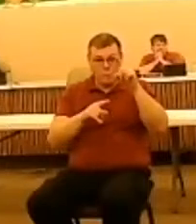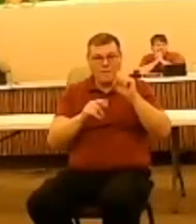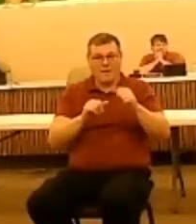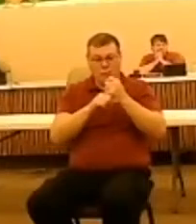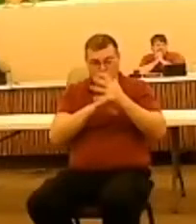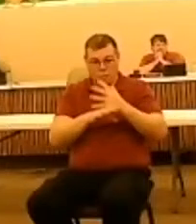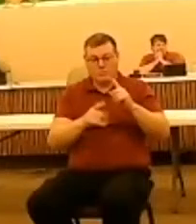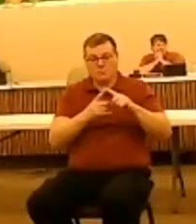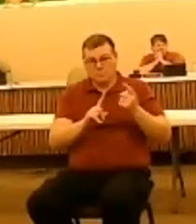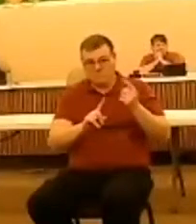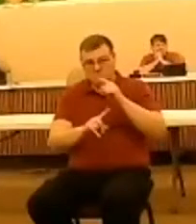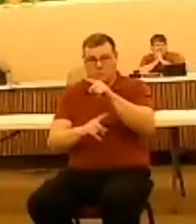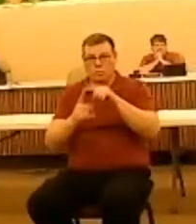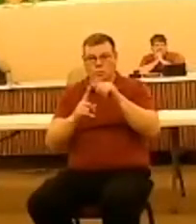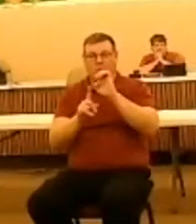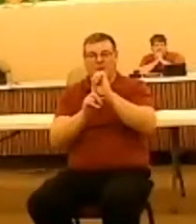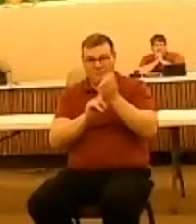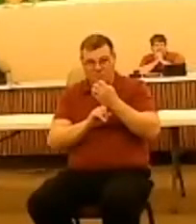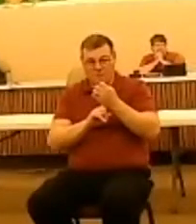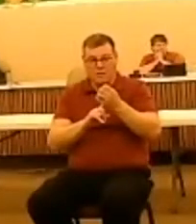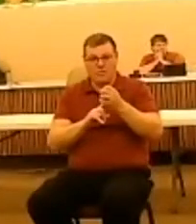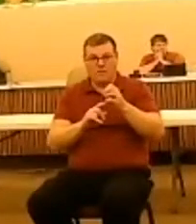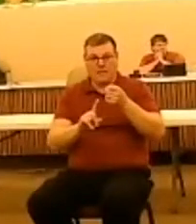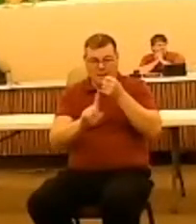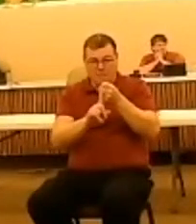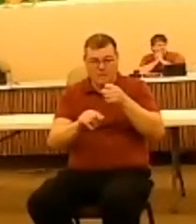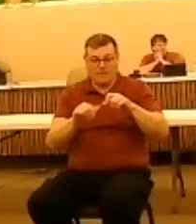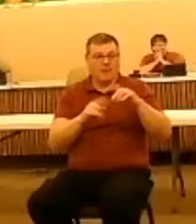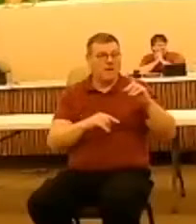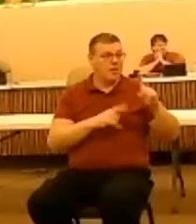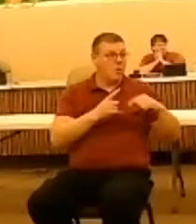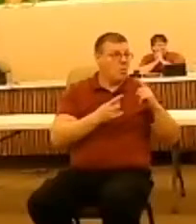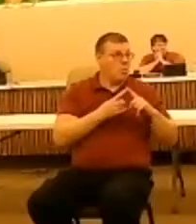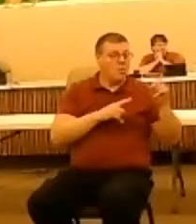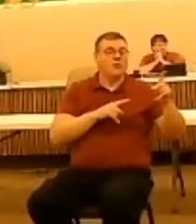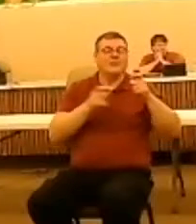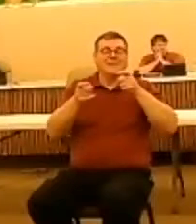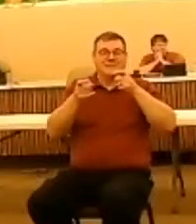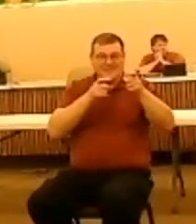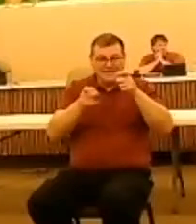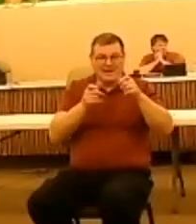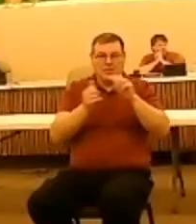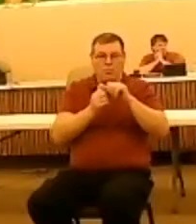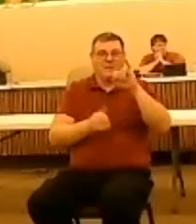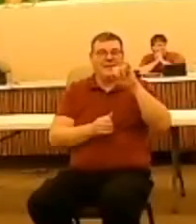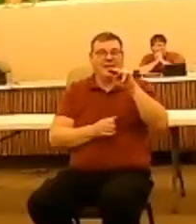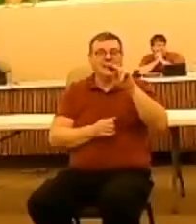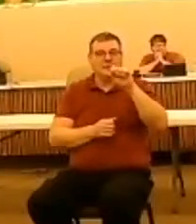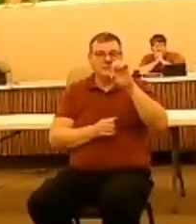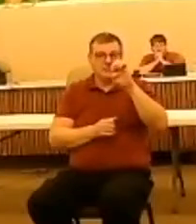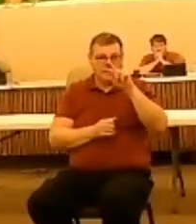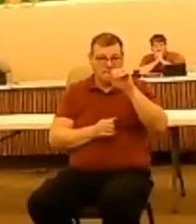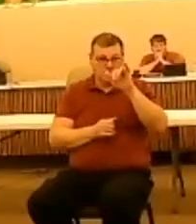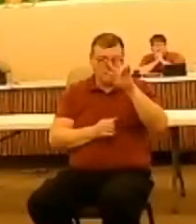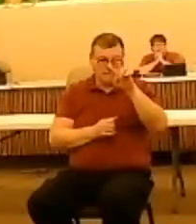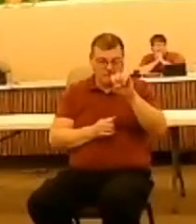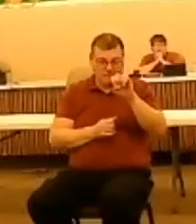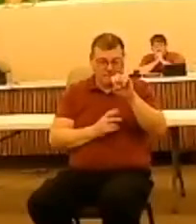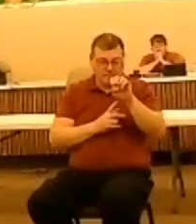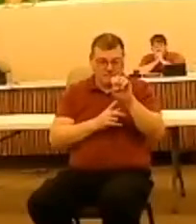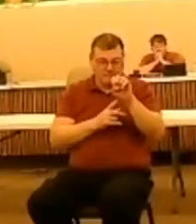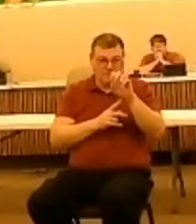go to an environmental impact statement. When we're dealing with incentive zoning. Right. Right. Yeah.